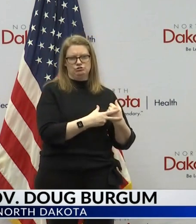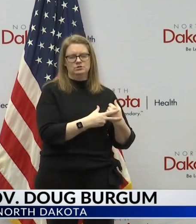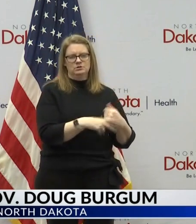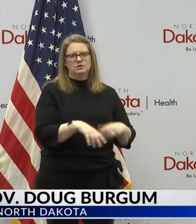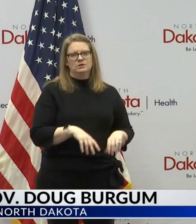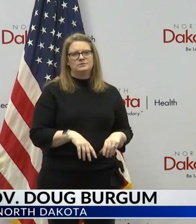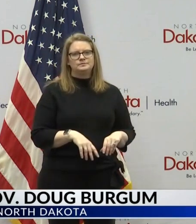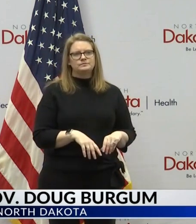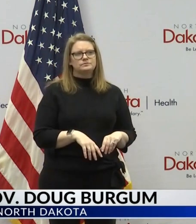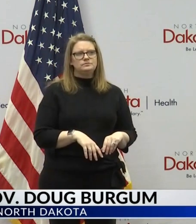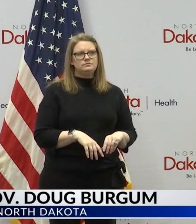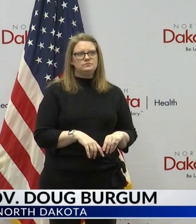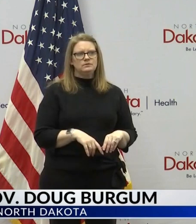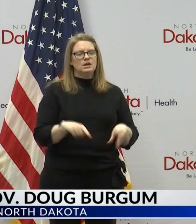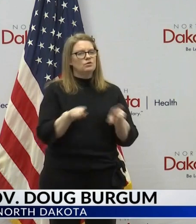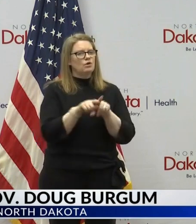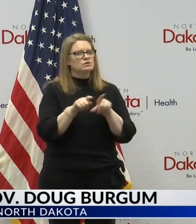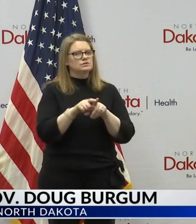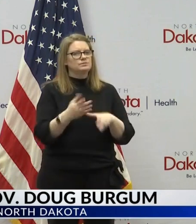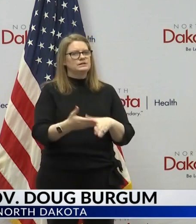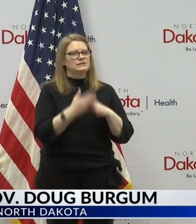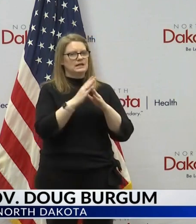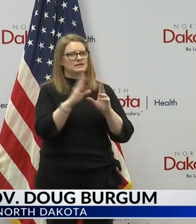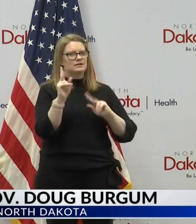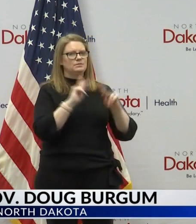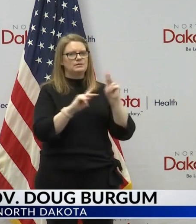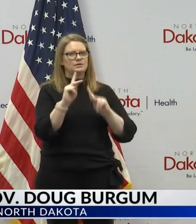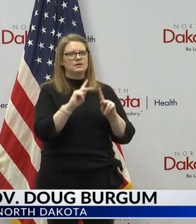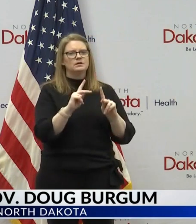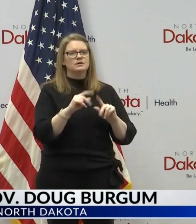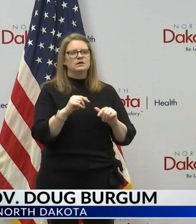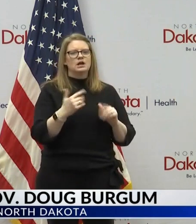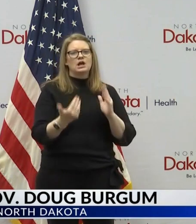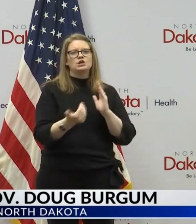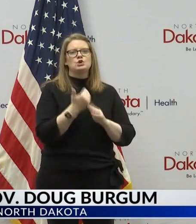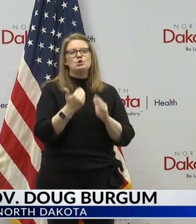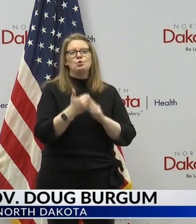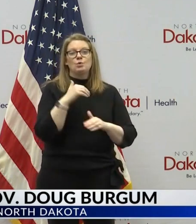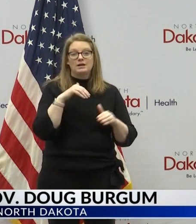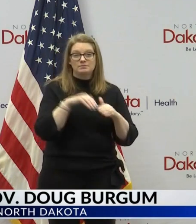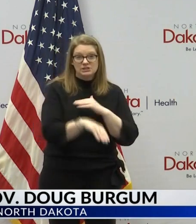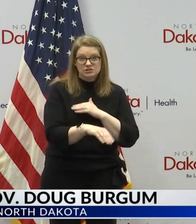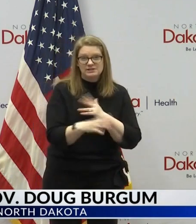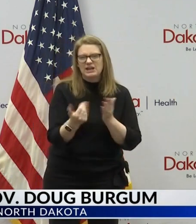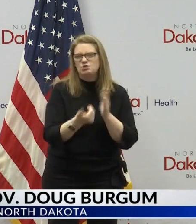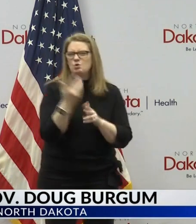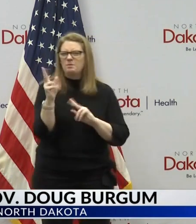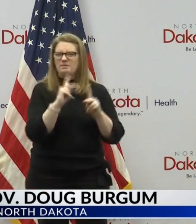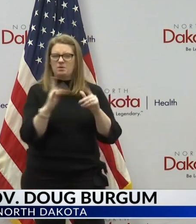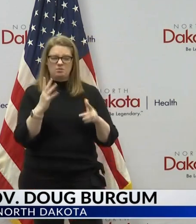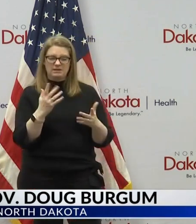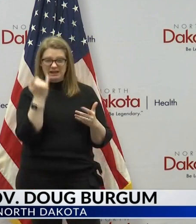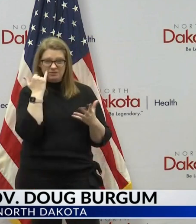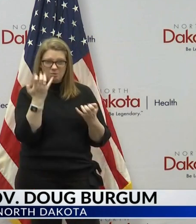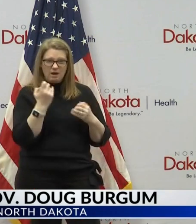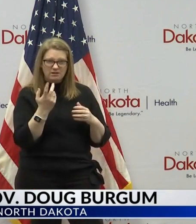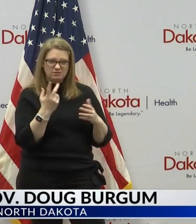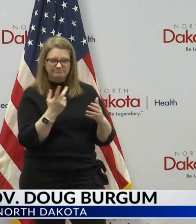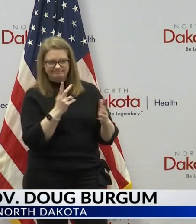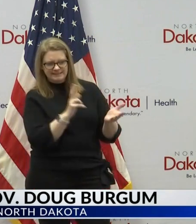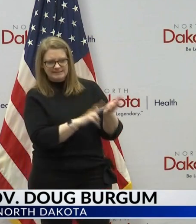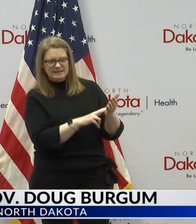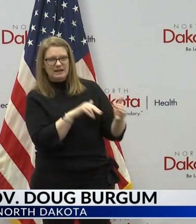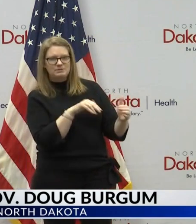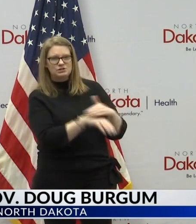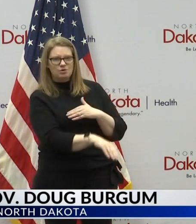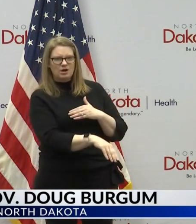that, again, to protect the residents who are there, there's been a temporary freeze on new admissions, but if a person is interested, there